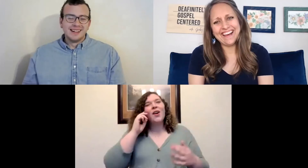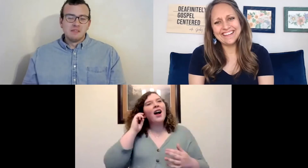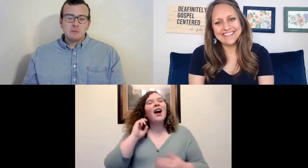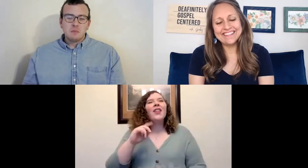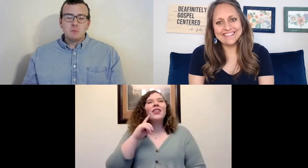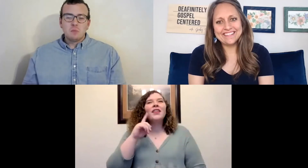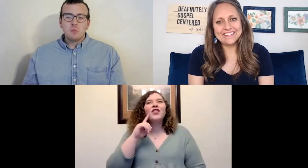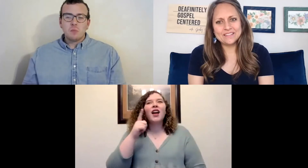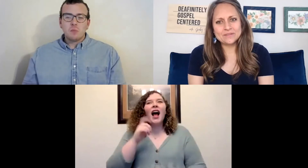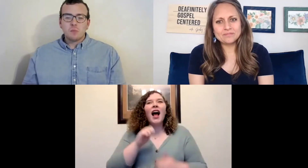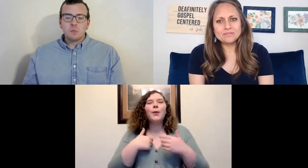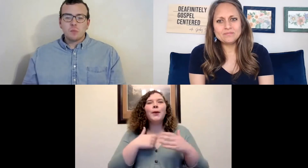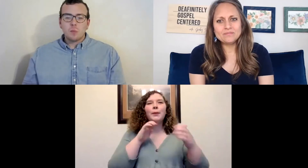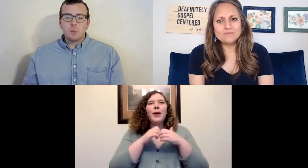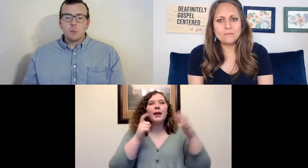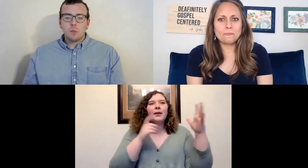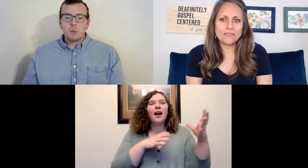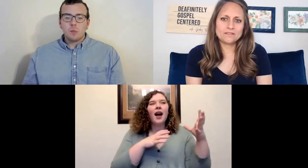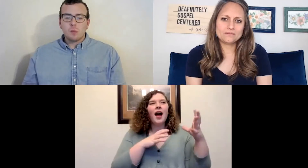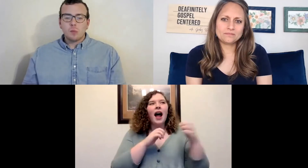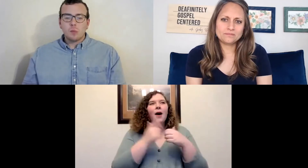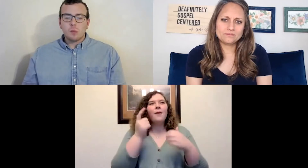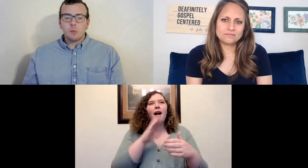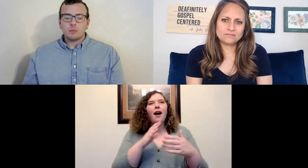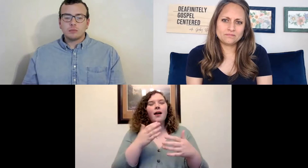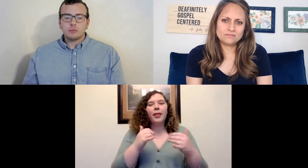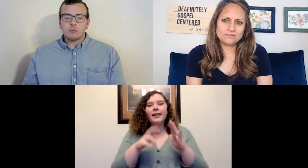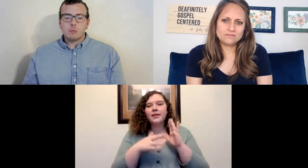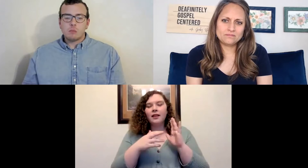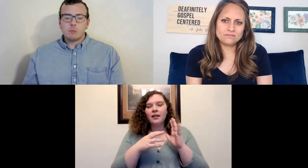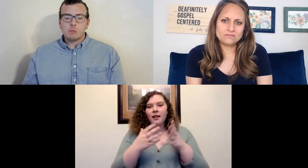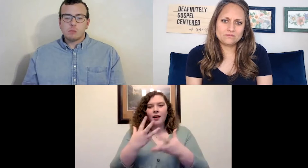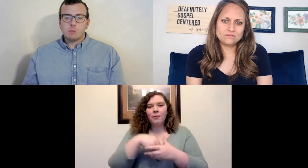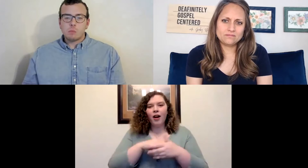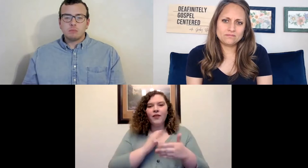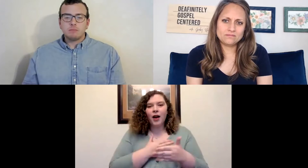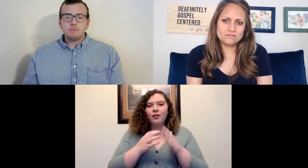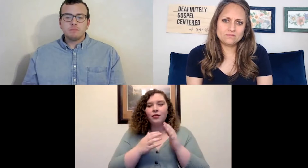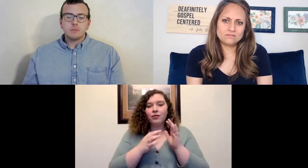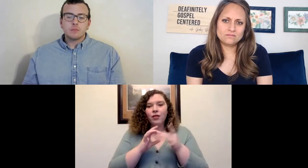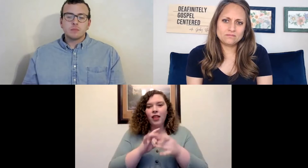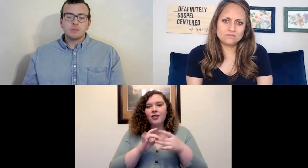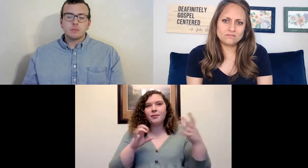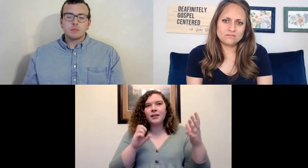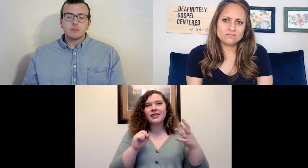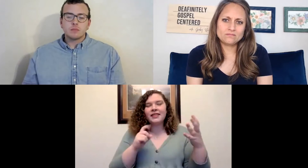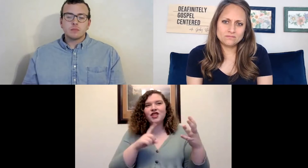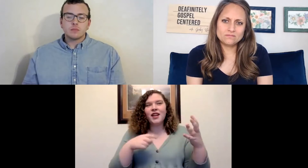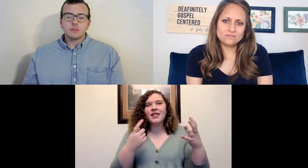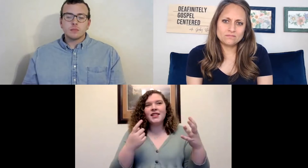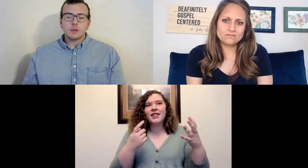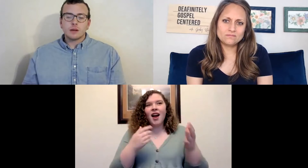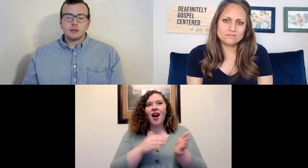other, Can't have one without the other. So I think that how it relates to our relationship with